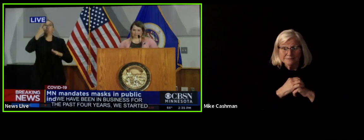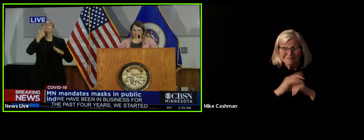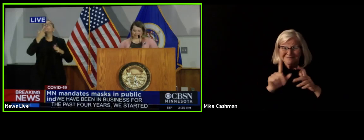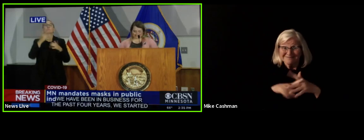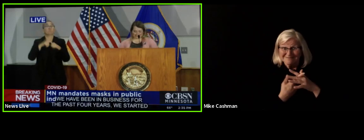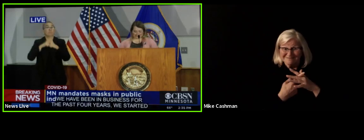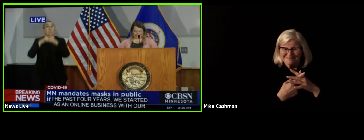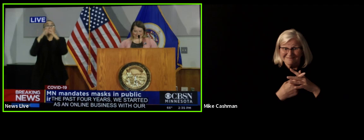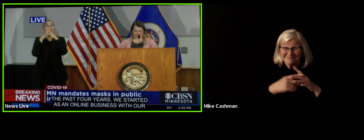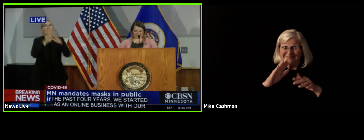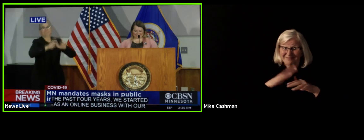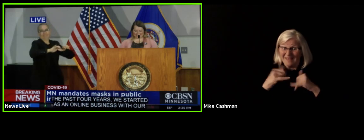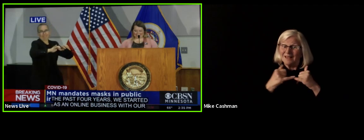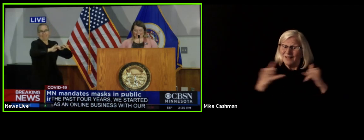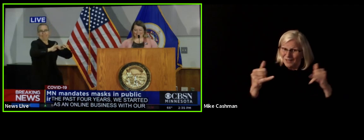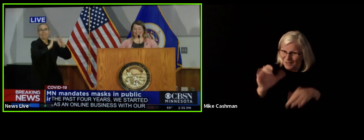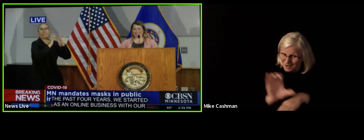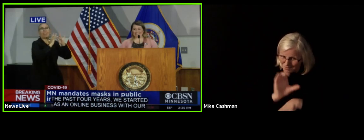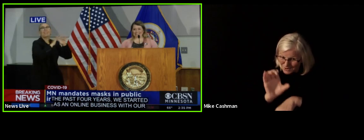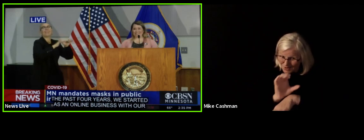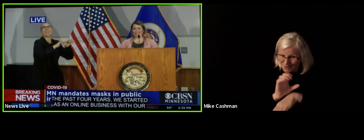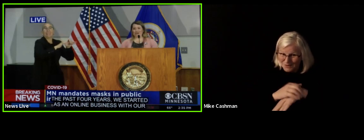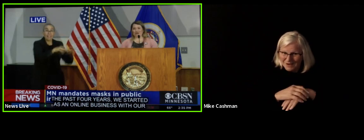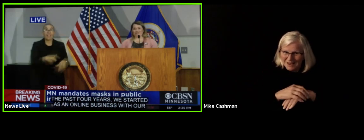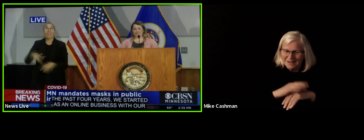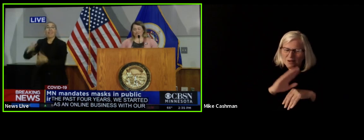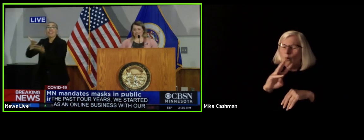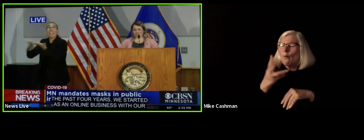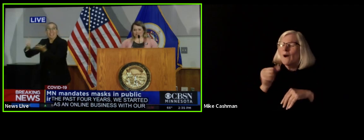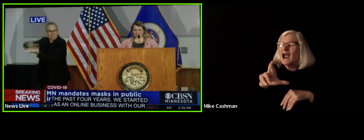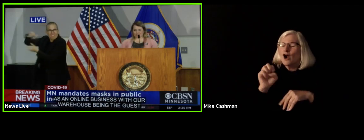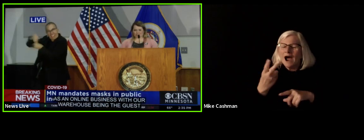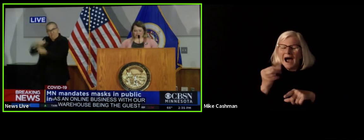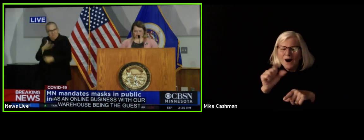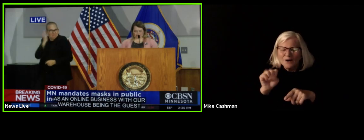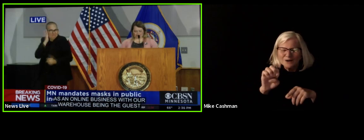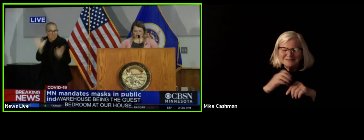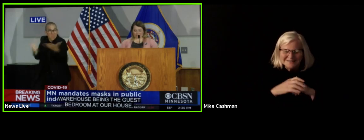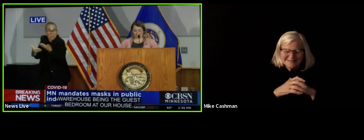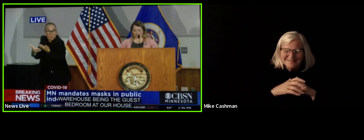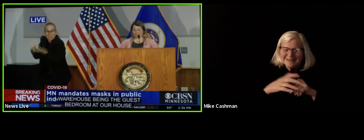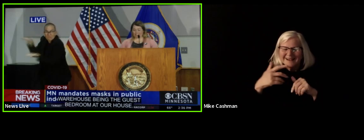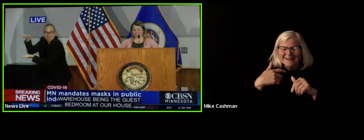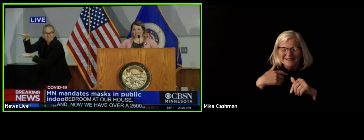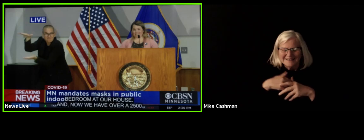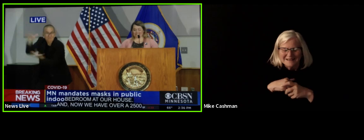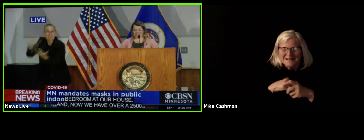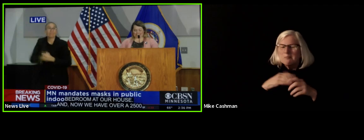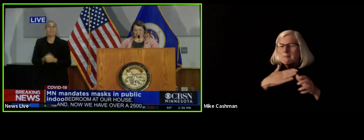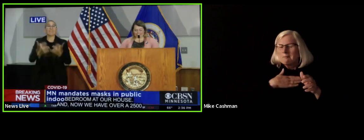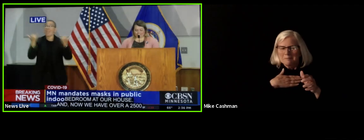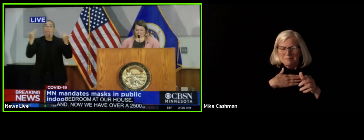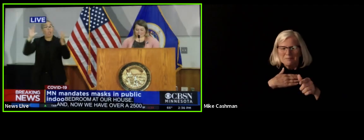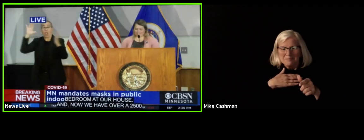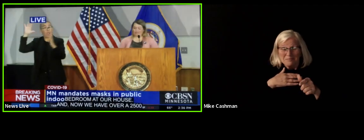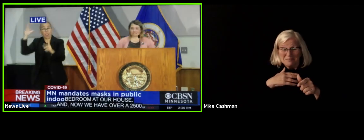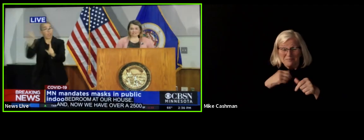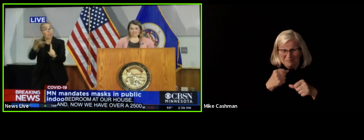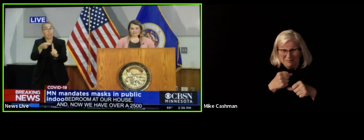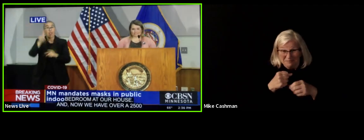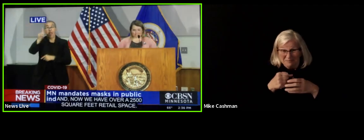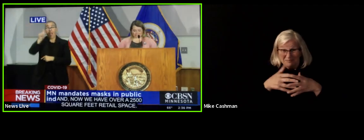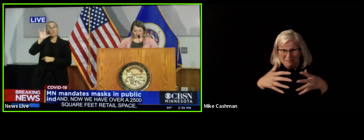bedroom at our house, and now we have over 2,500 square feet of retail space. Each year has come